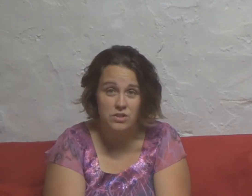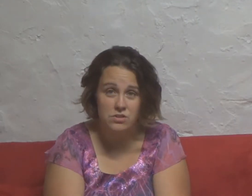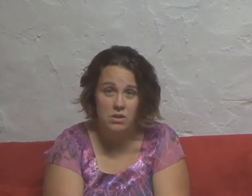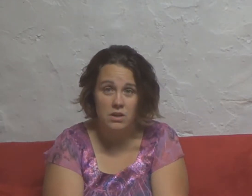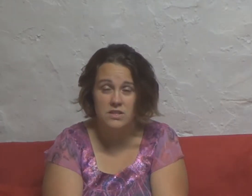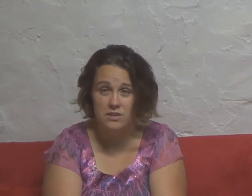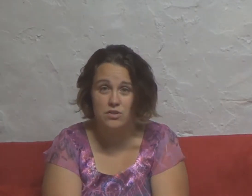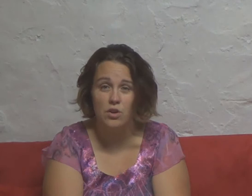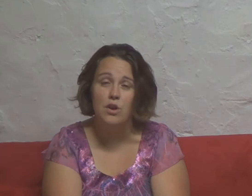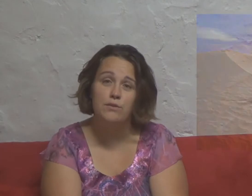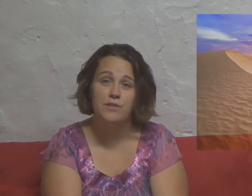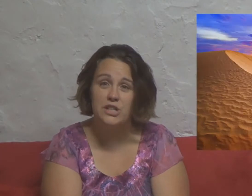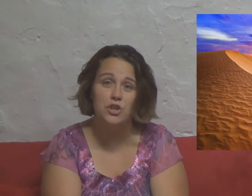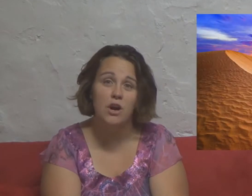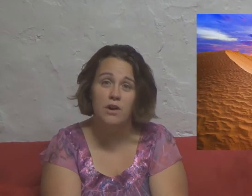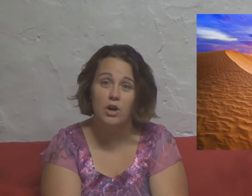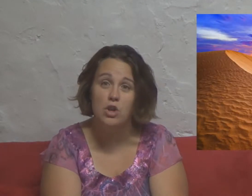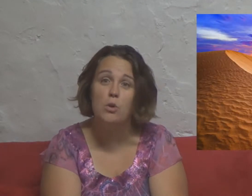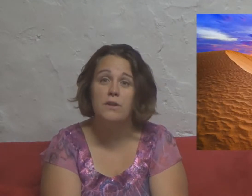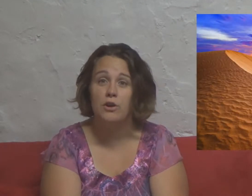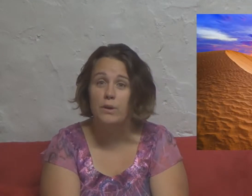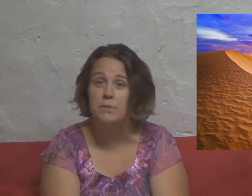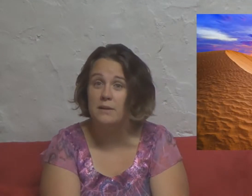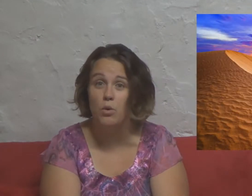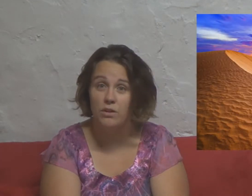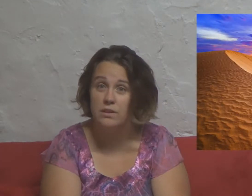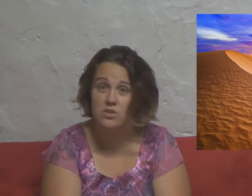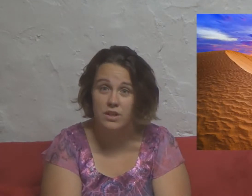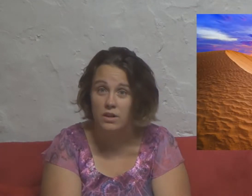deserts. Deserts are another feature of our globe that are going to be important this year.